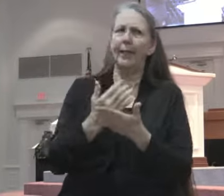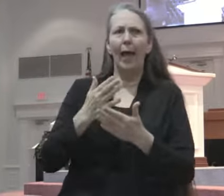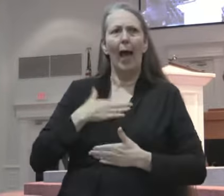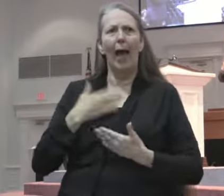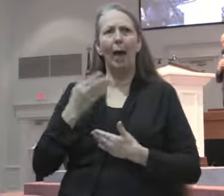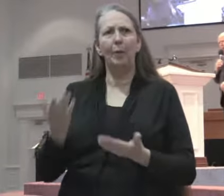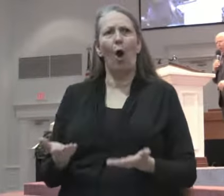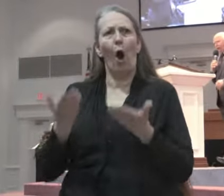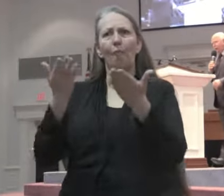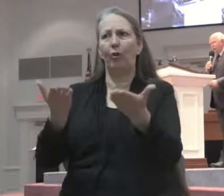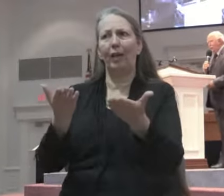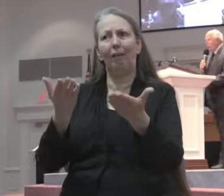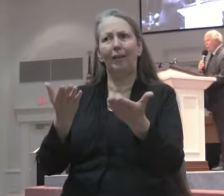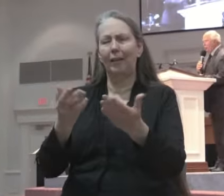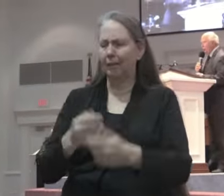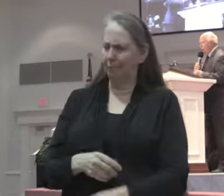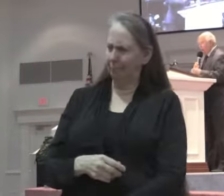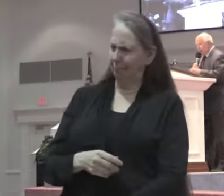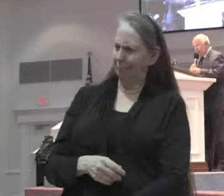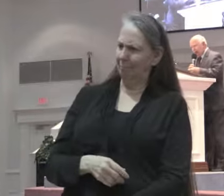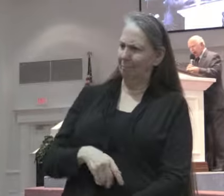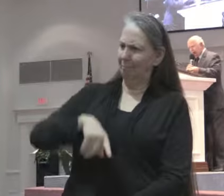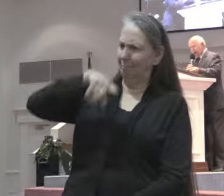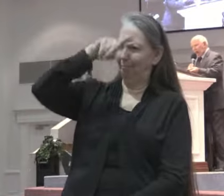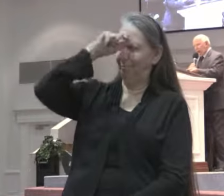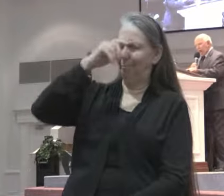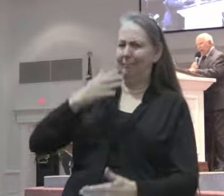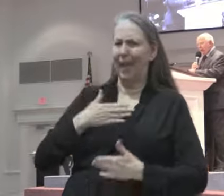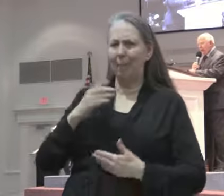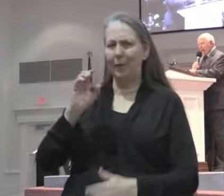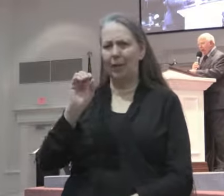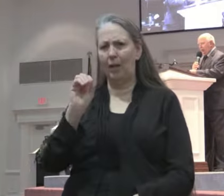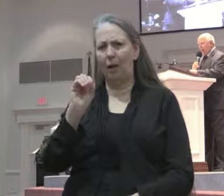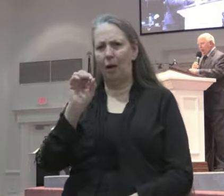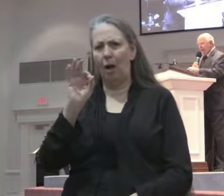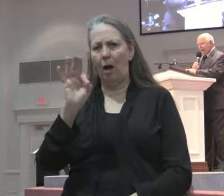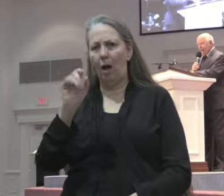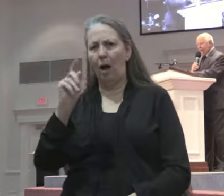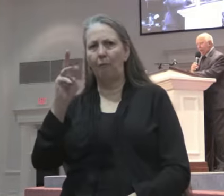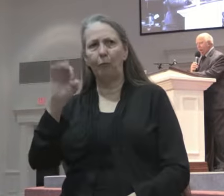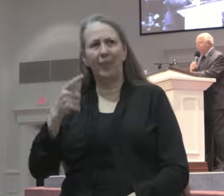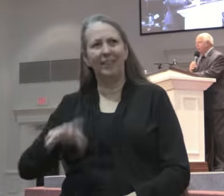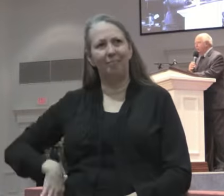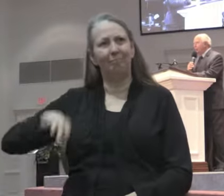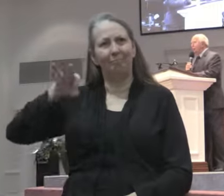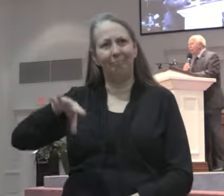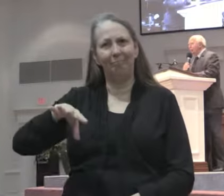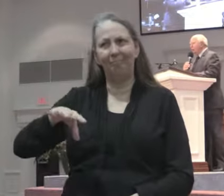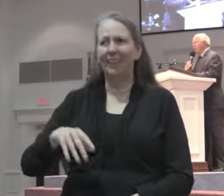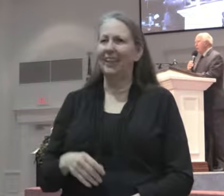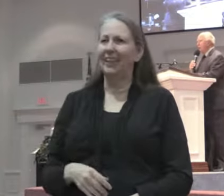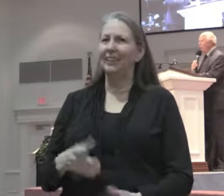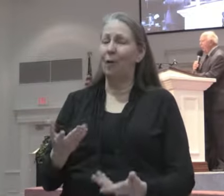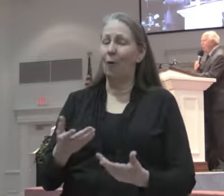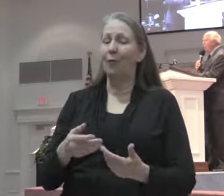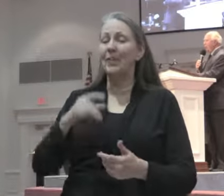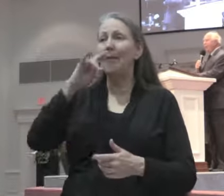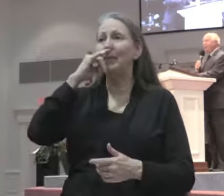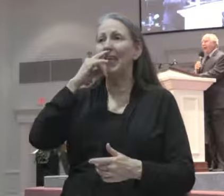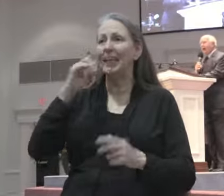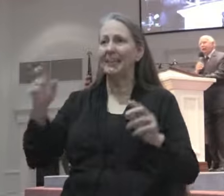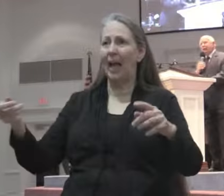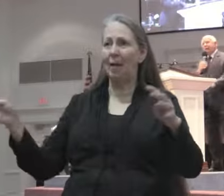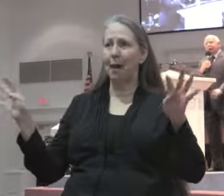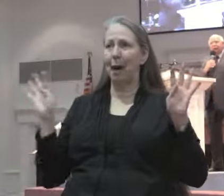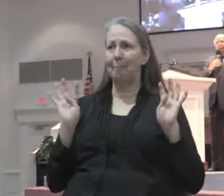that. I had to wait and watch and see what they were doing. And so when they got their money out, they had some kids that come up and took their money.